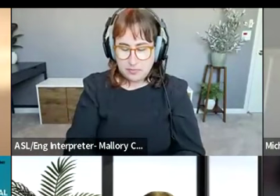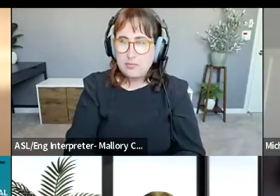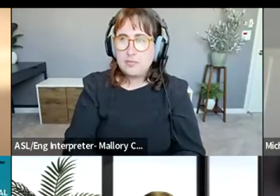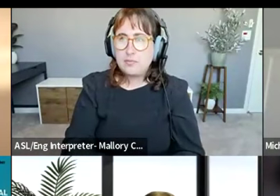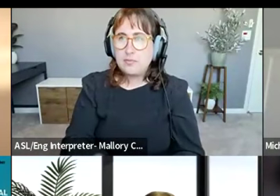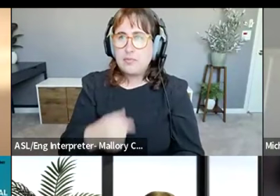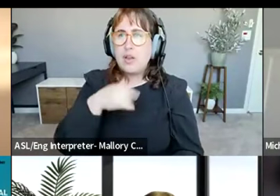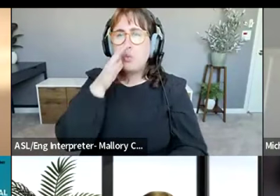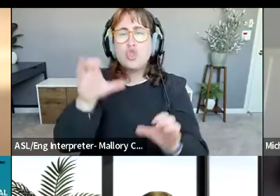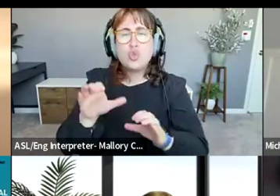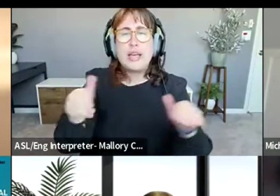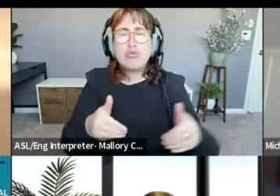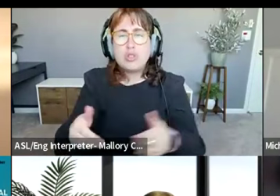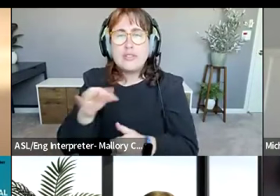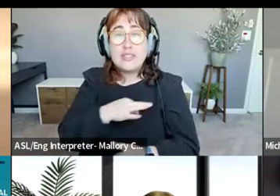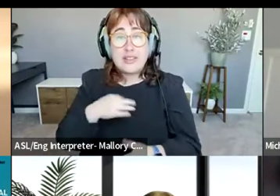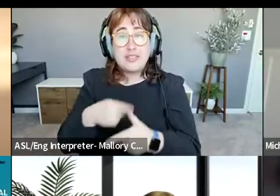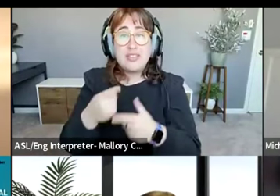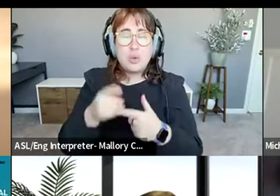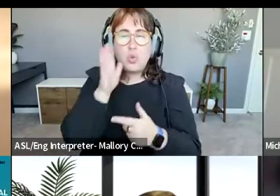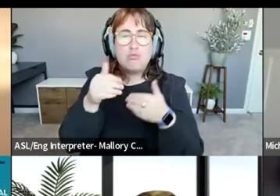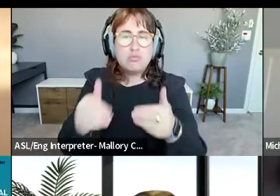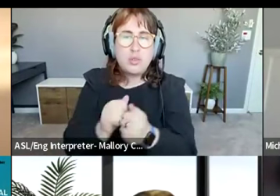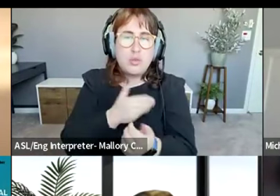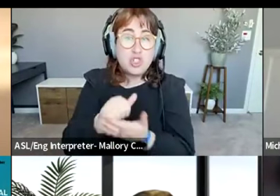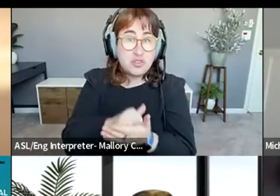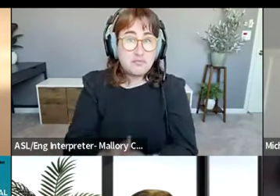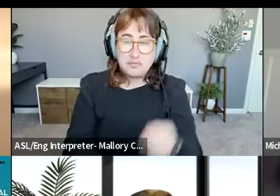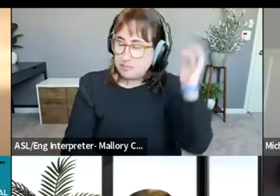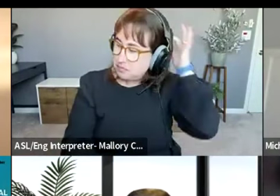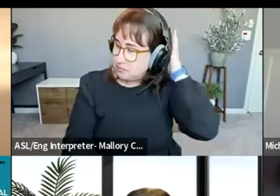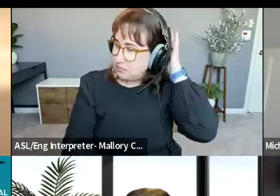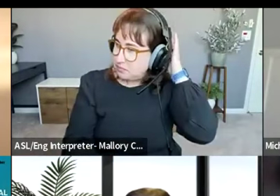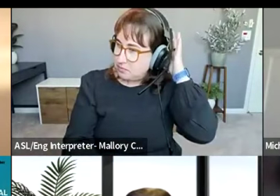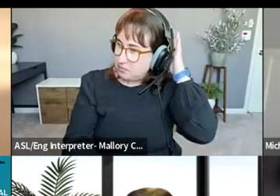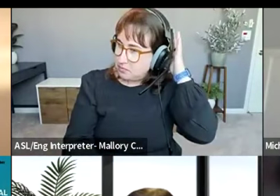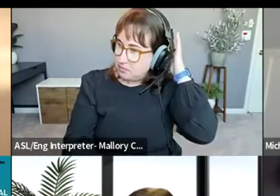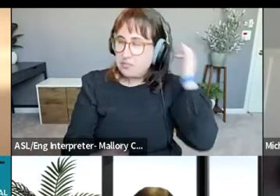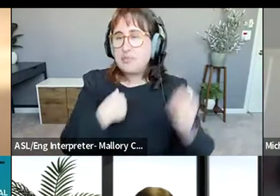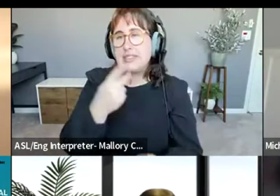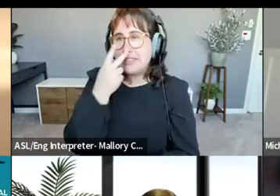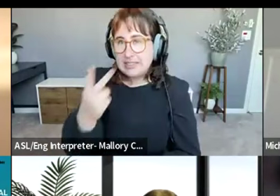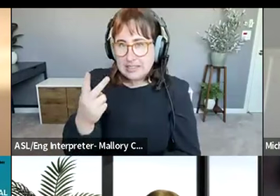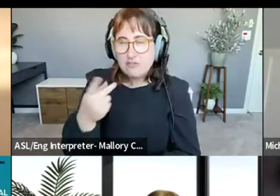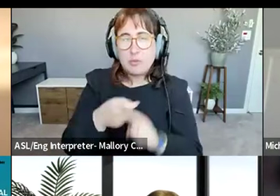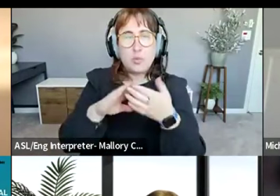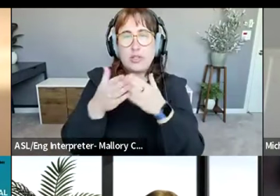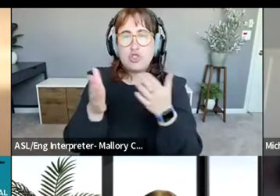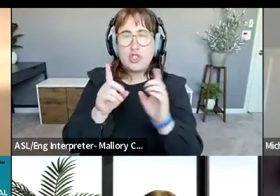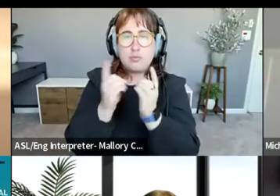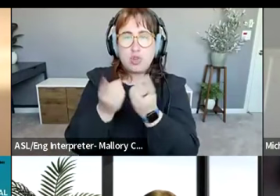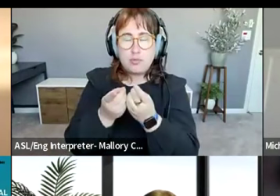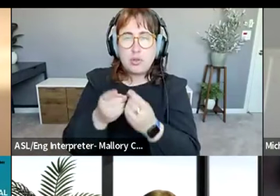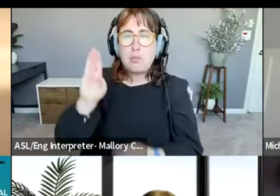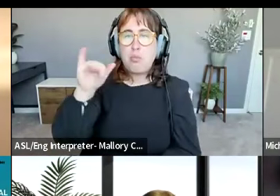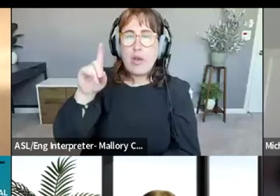do introductions of staff and then we will get into our agenda. So, for staff this morning, I see from our Community Services Department,